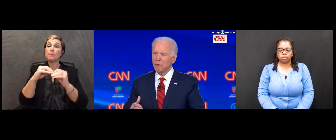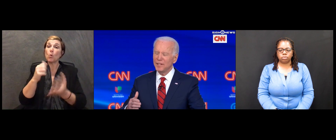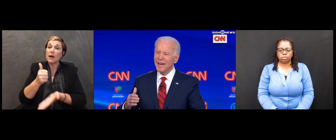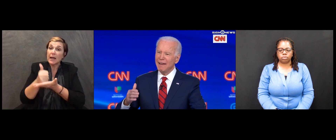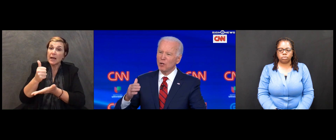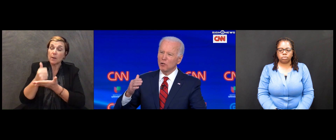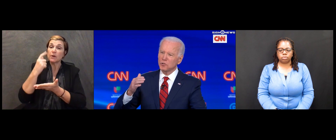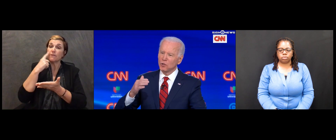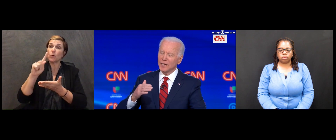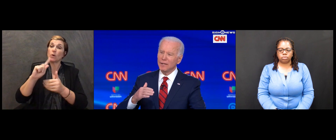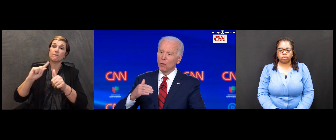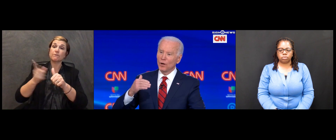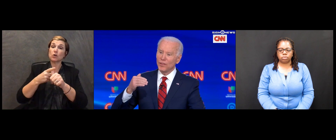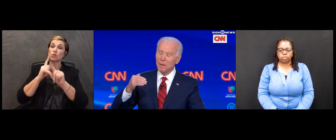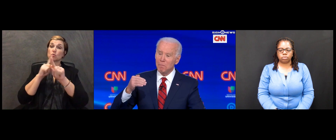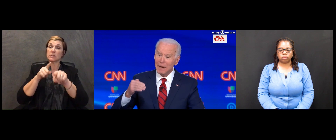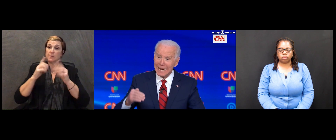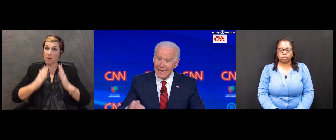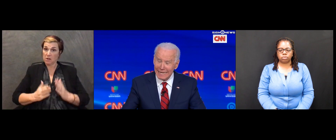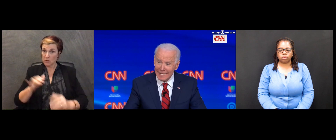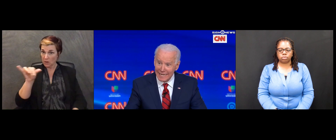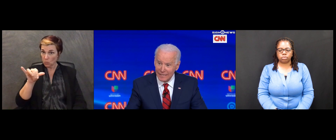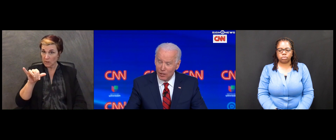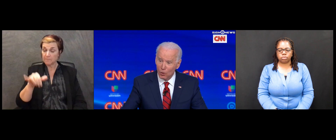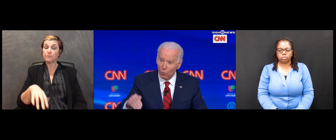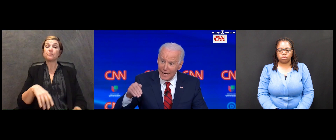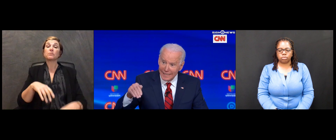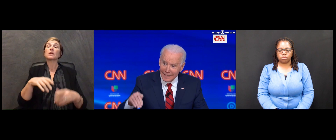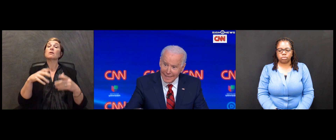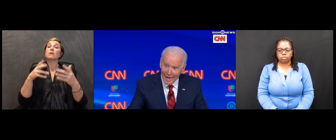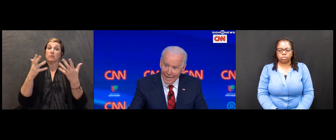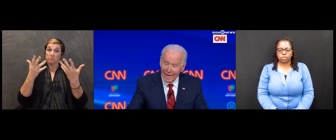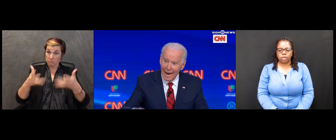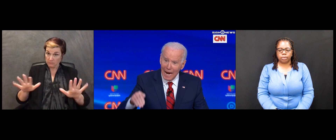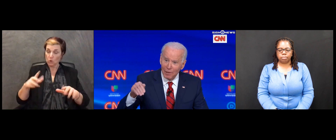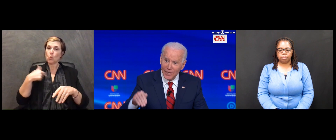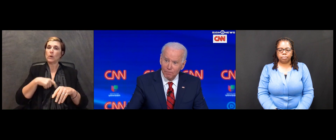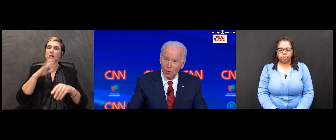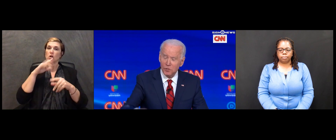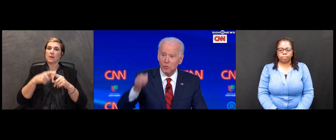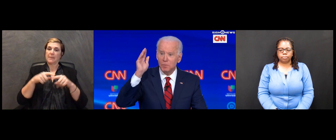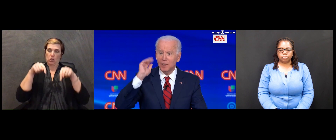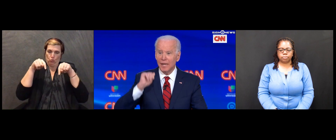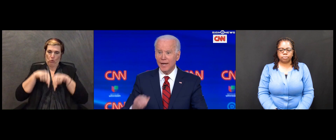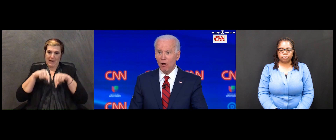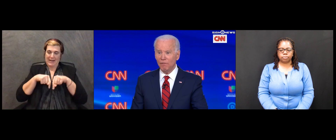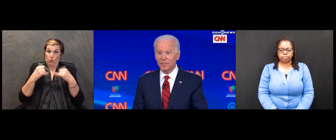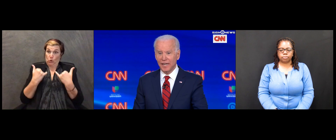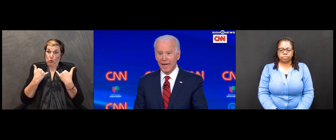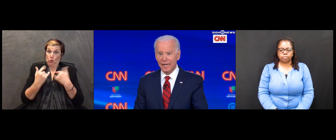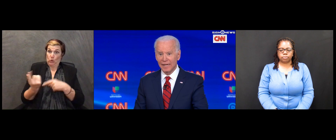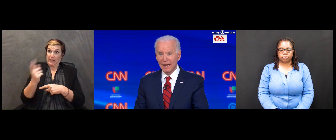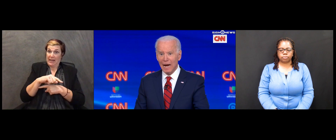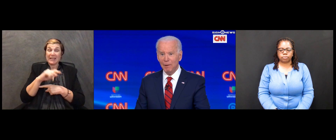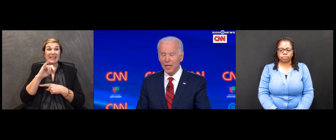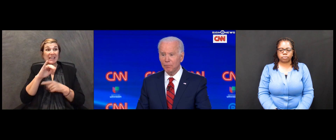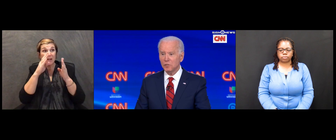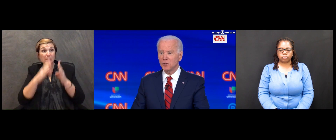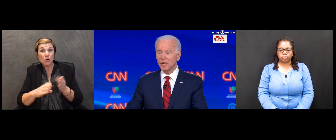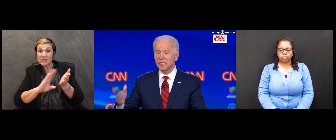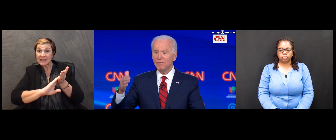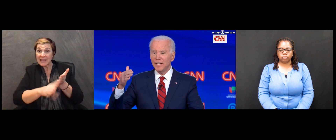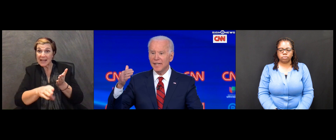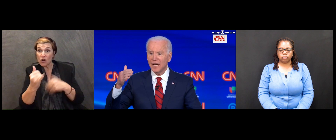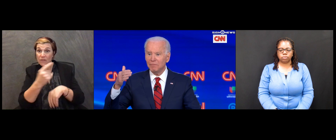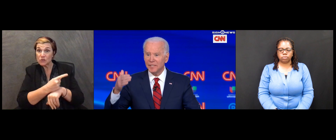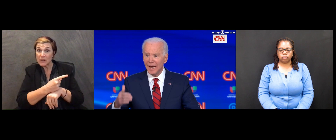to that, we then have to also look at what are the immediate needs right today. How about that person who's been laid off today? How about that person